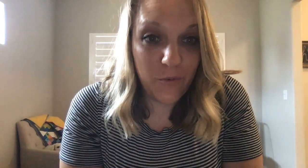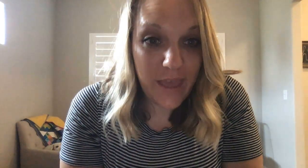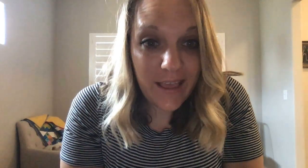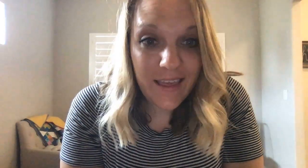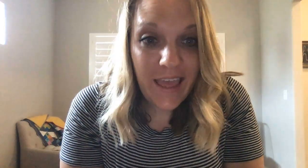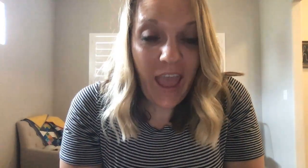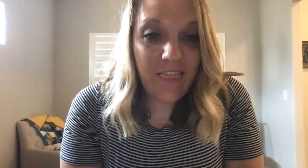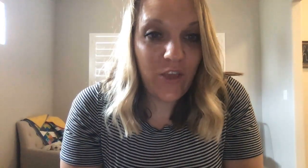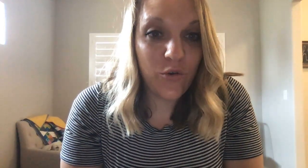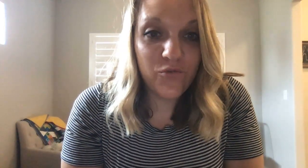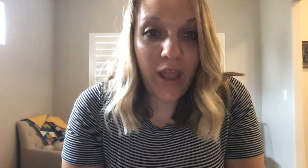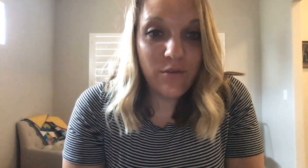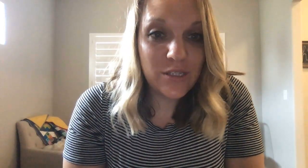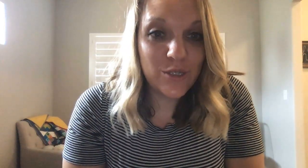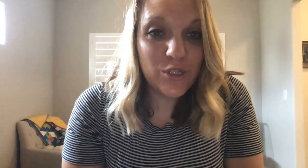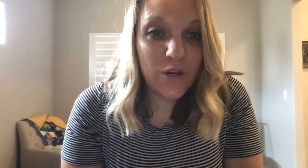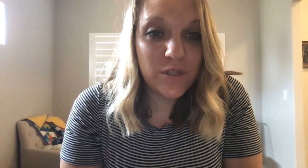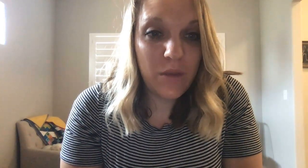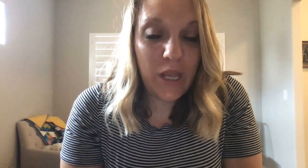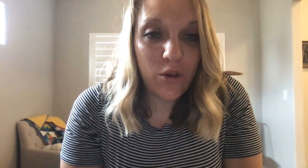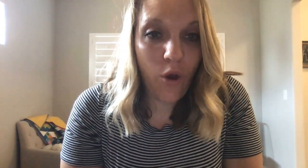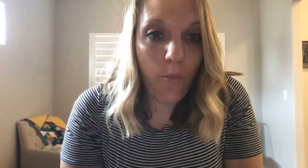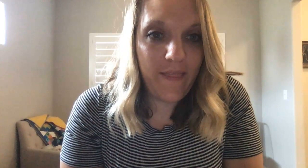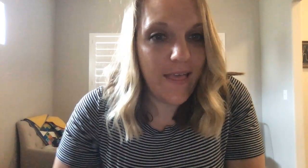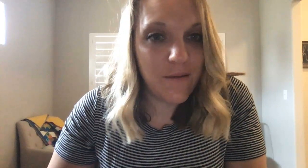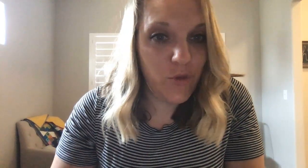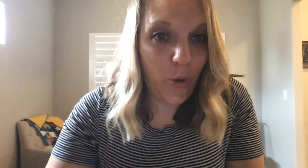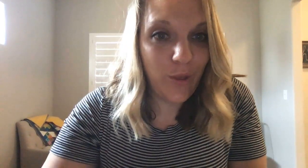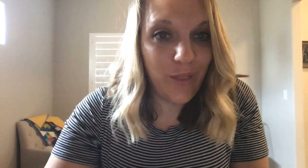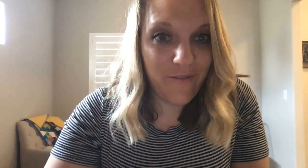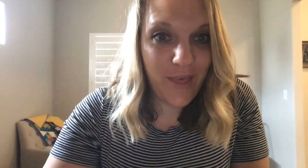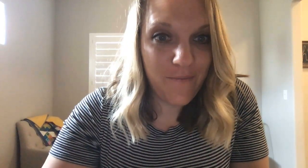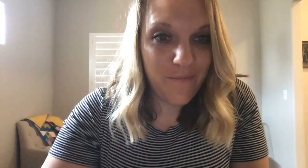week and that you can find ways to serve somebody in your home and let them know you love them.